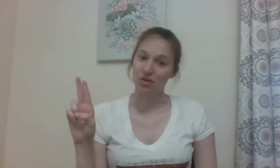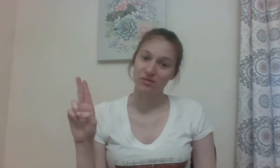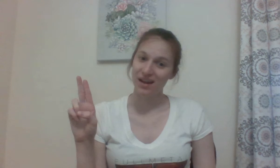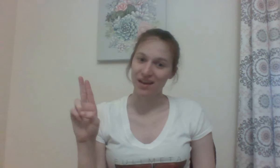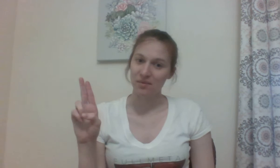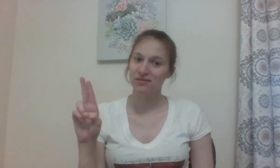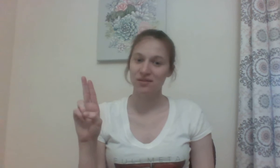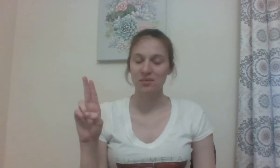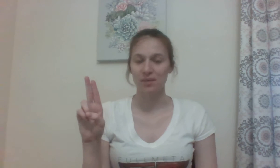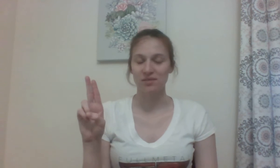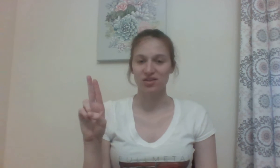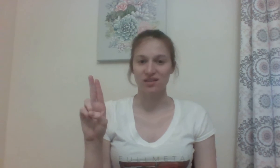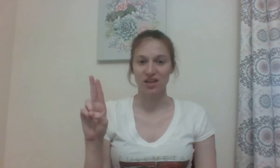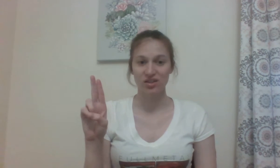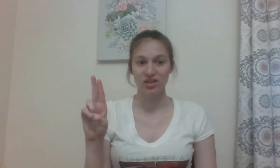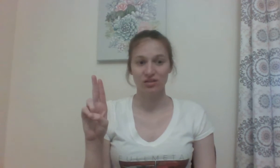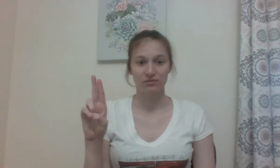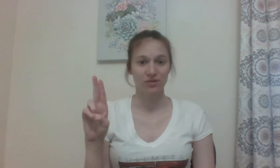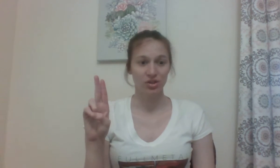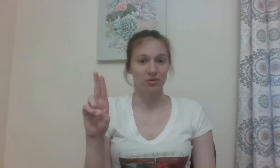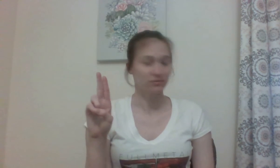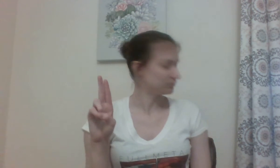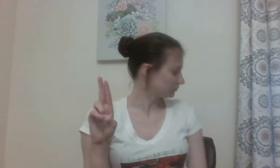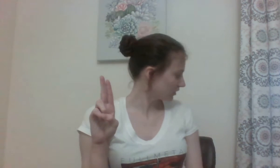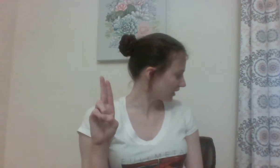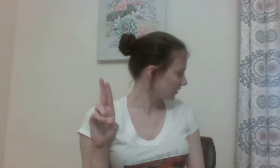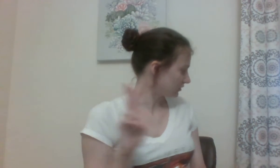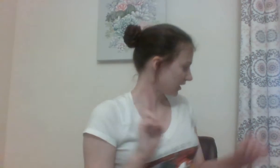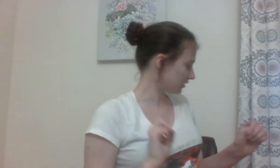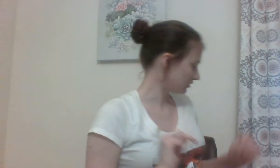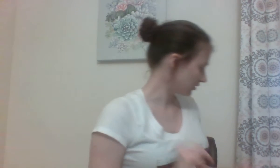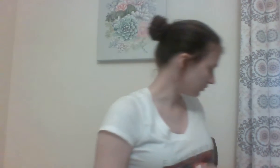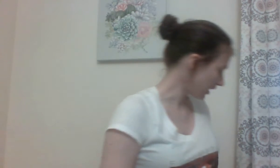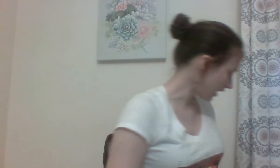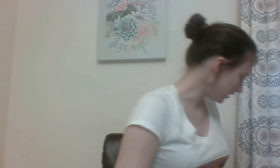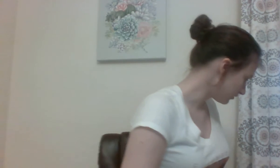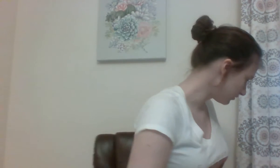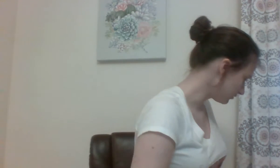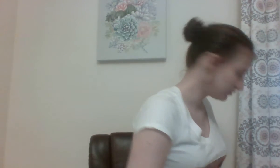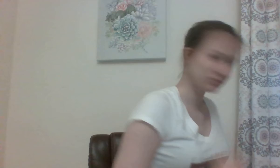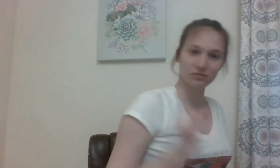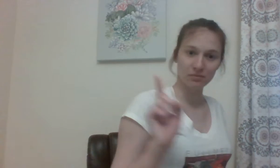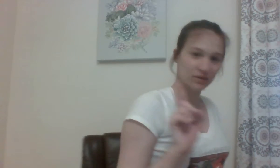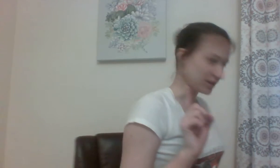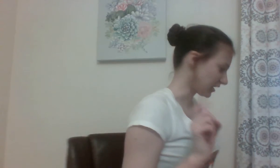own name. Sometimes it just says U. Son, son, are you okay? One second.